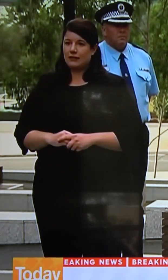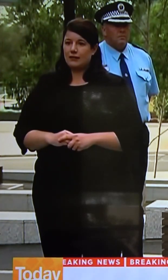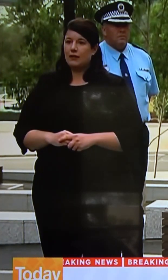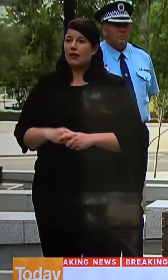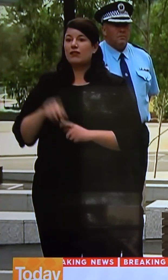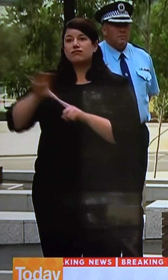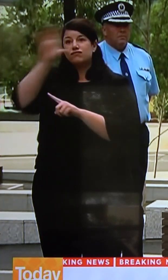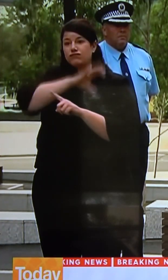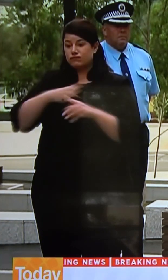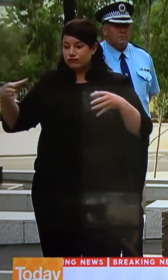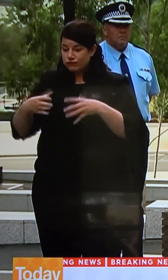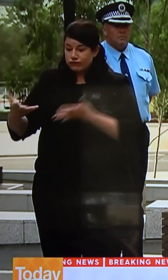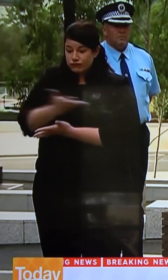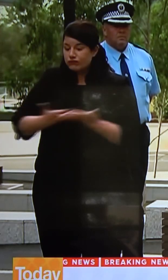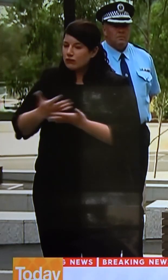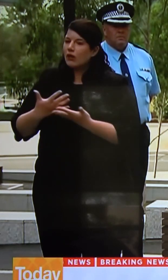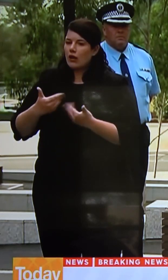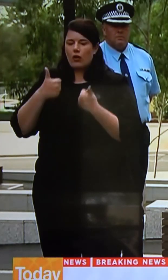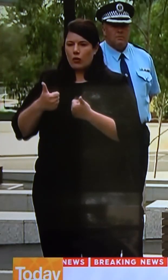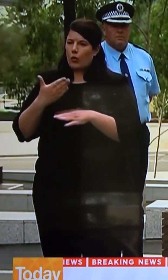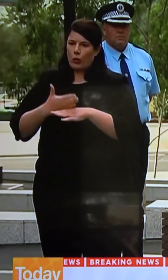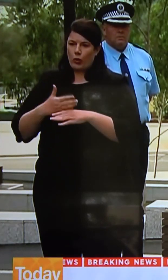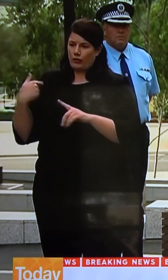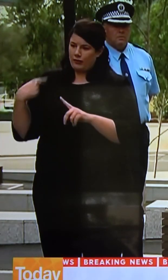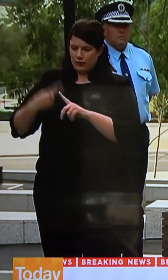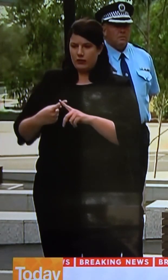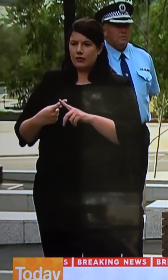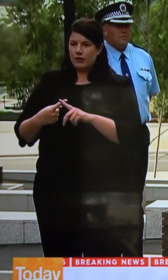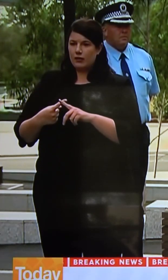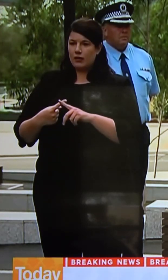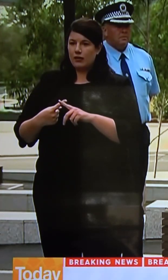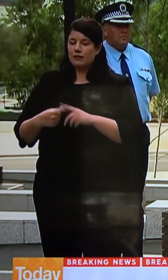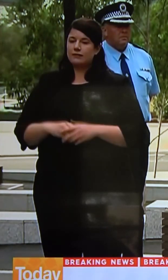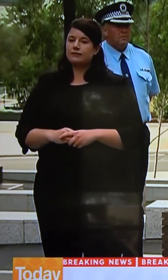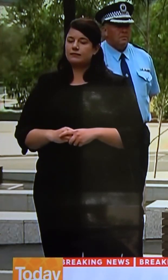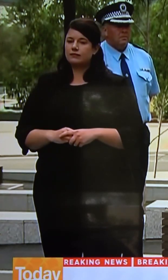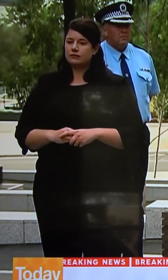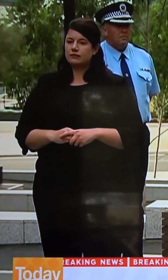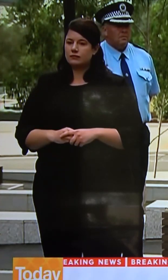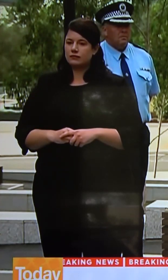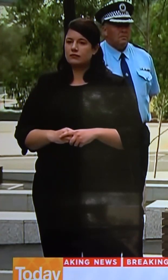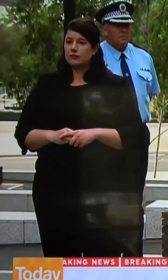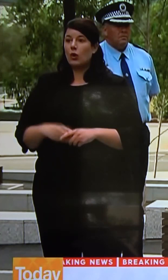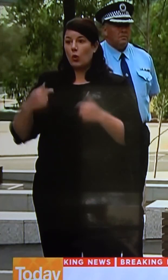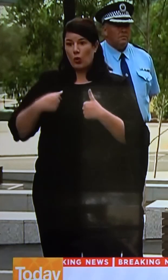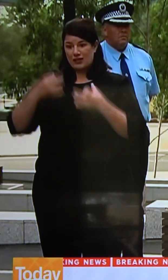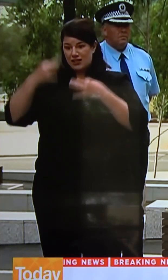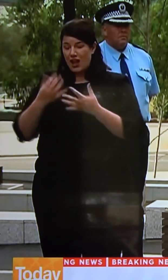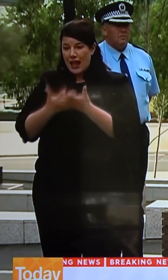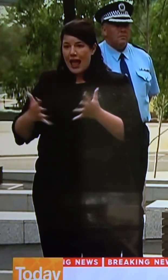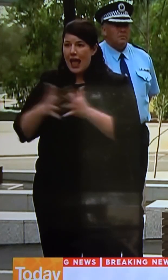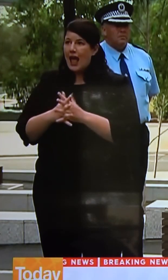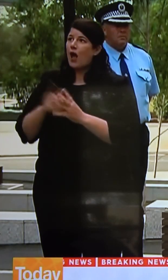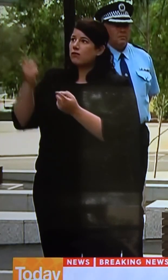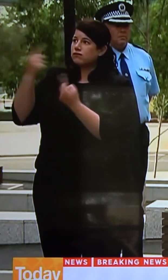National Cabinet in relation to this, and I also want to stress that this position was taken on the basis of health advice. The